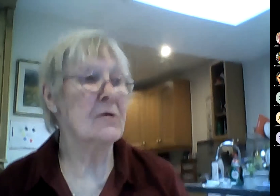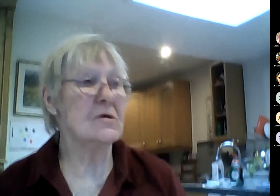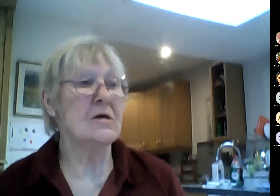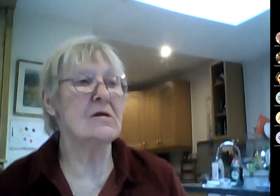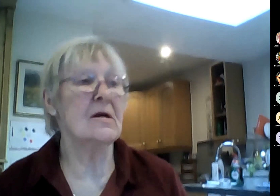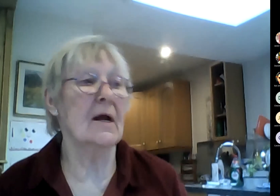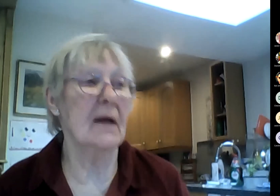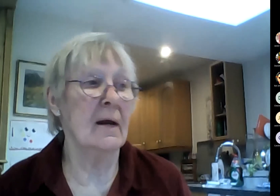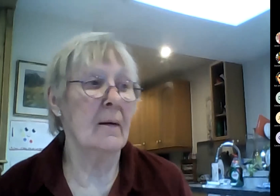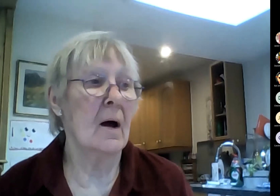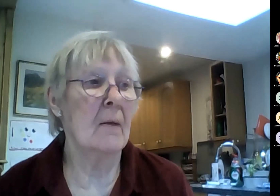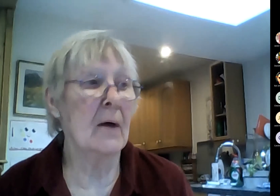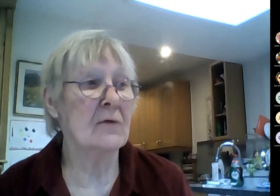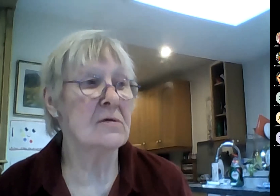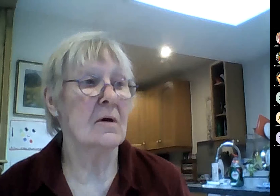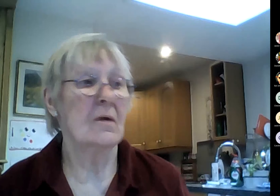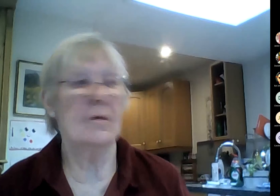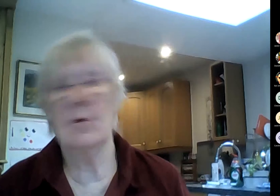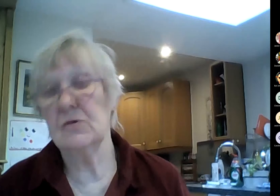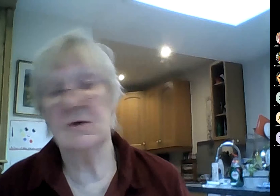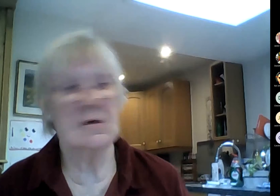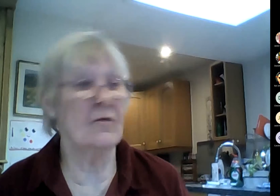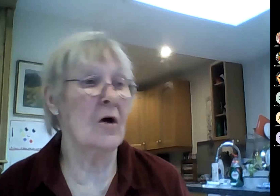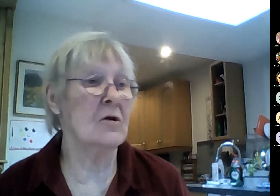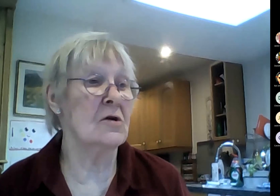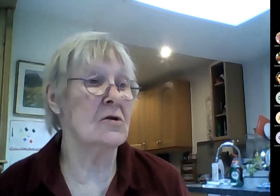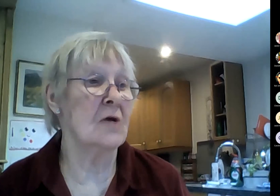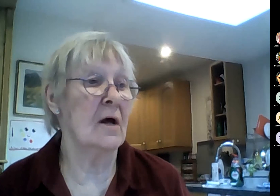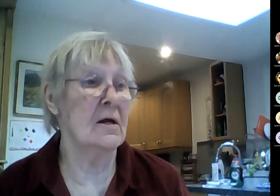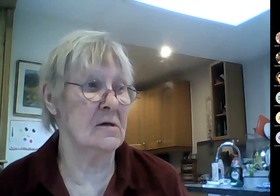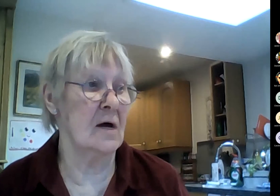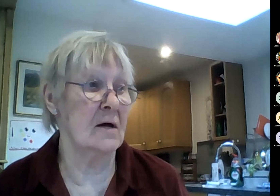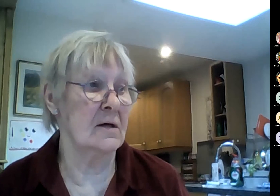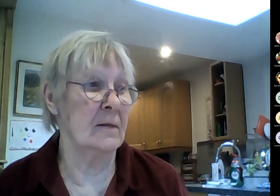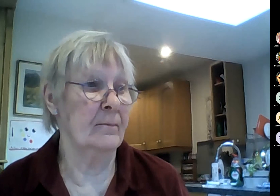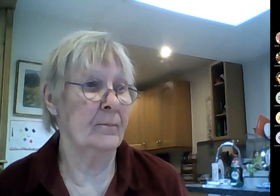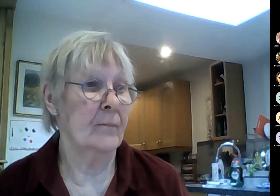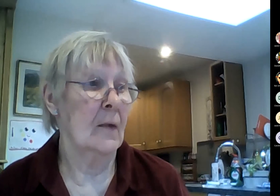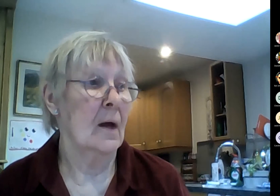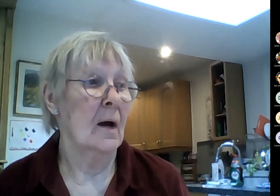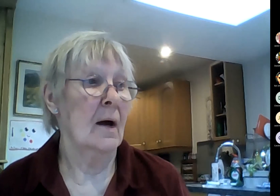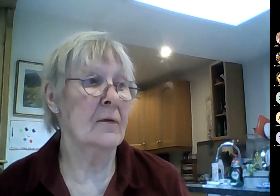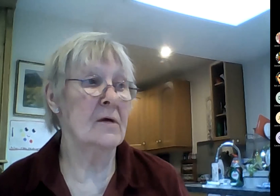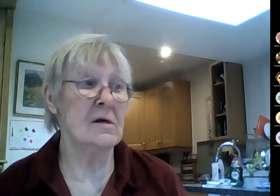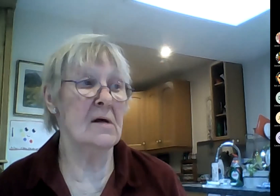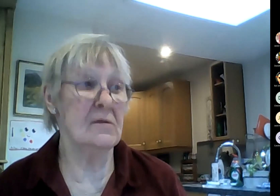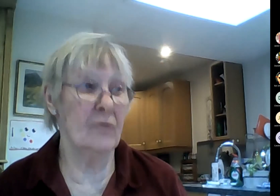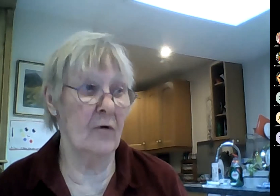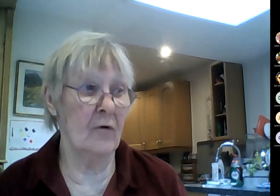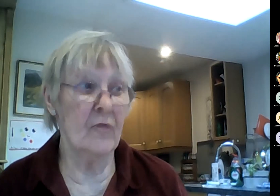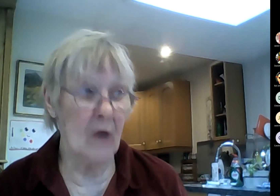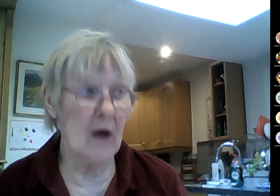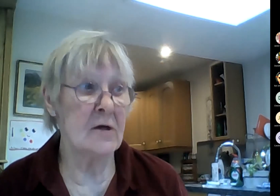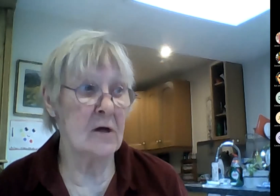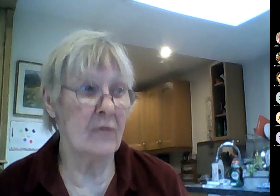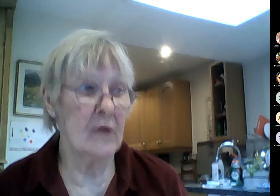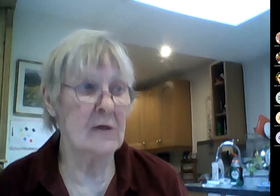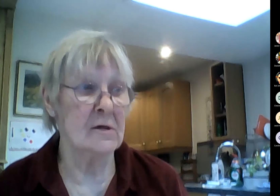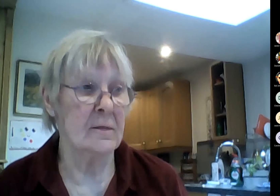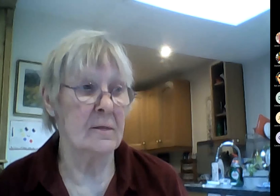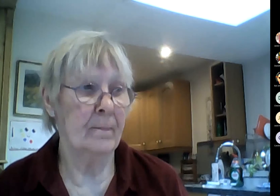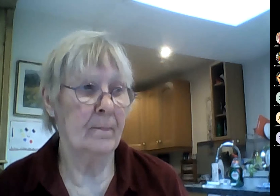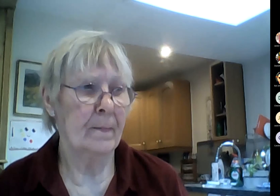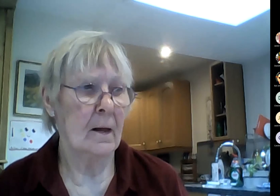Disabled people are statistically amongst the most disadvantaged in society, and this is for a variety